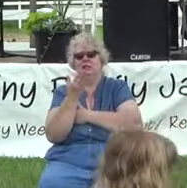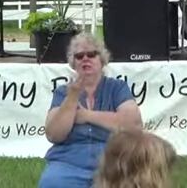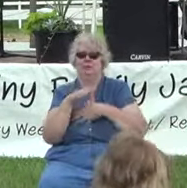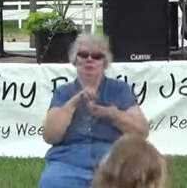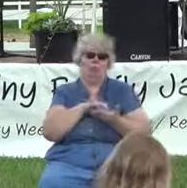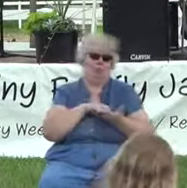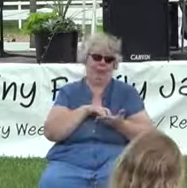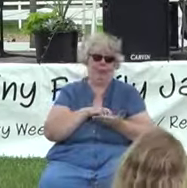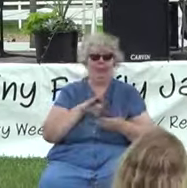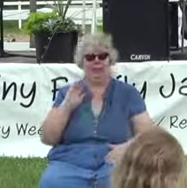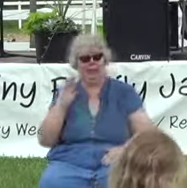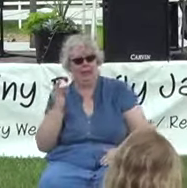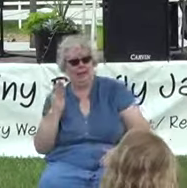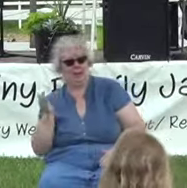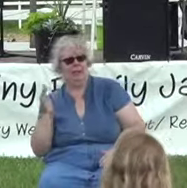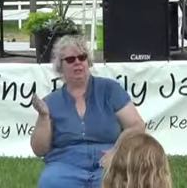weekend.